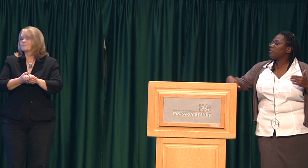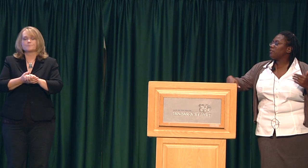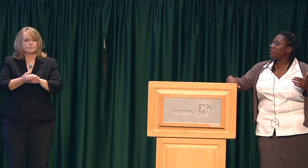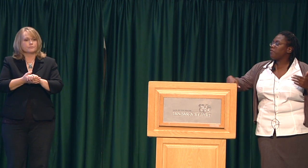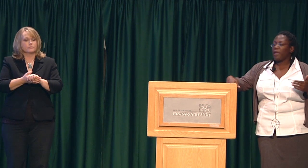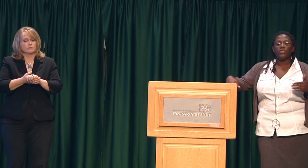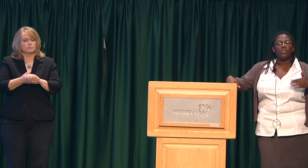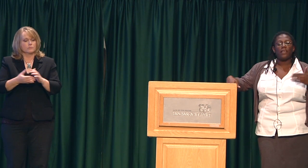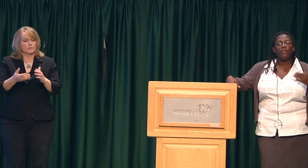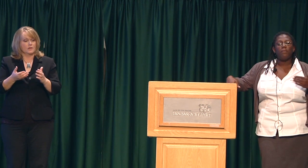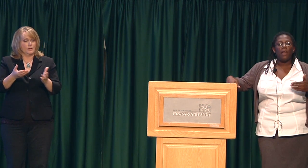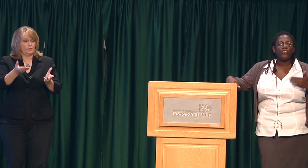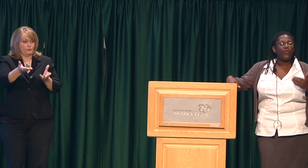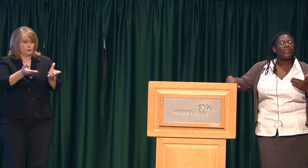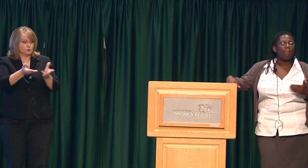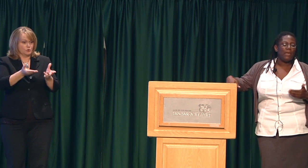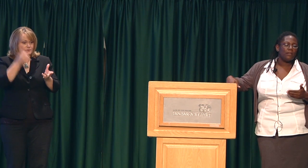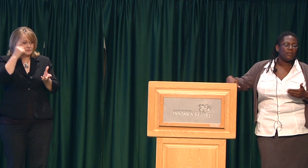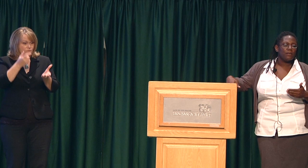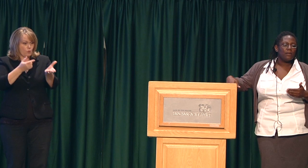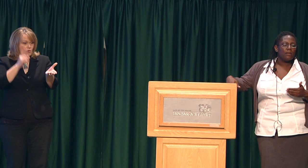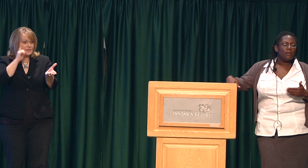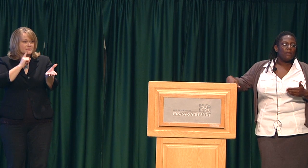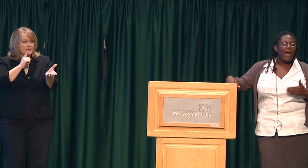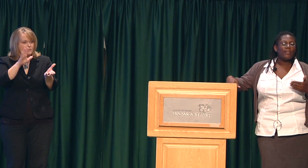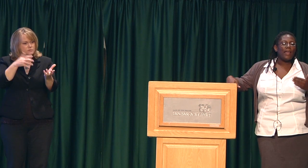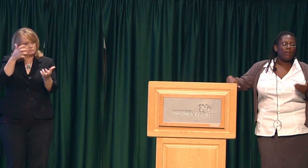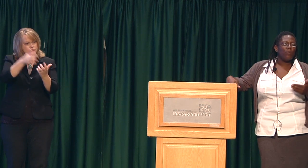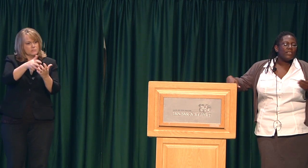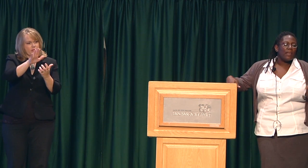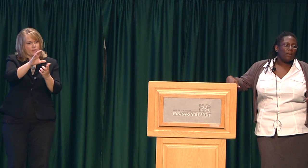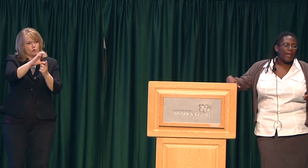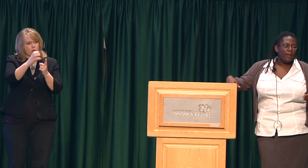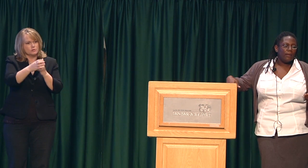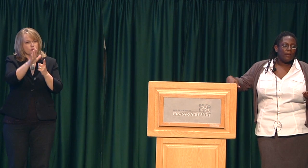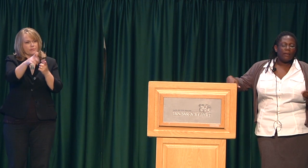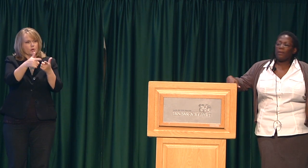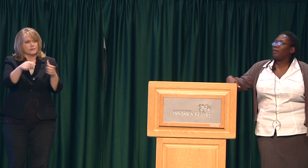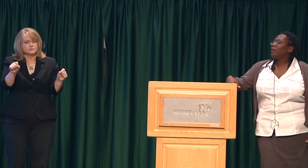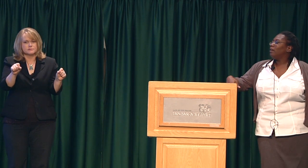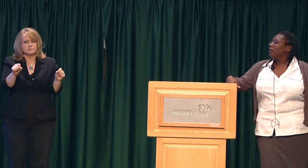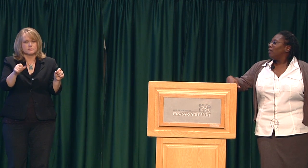appropriate services for deaf patients, like give them knowledge of what that means. How does that look? What does that look like?